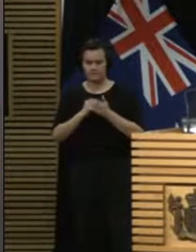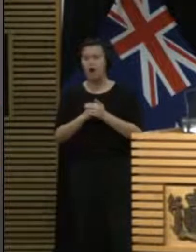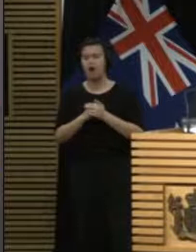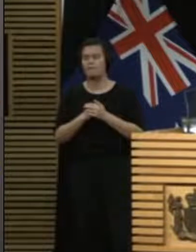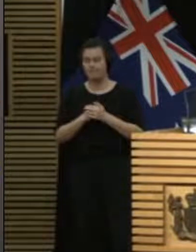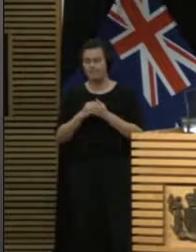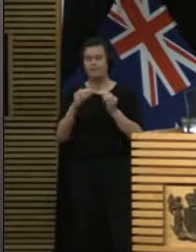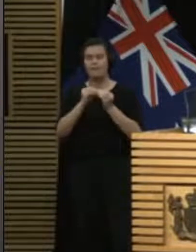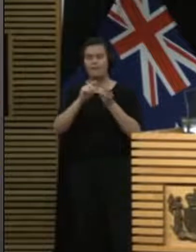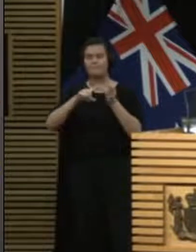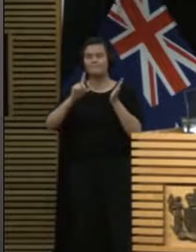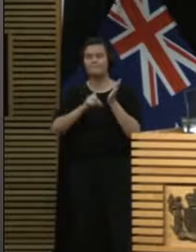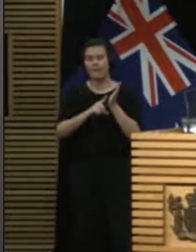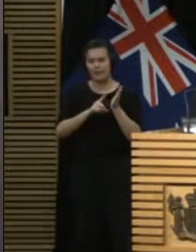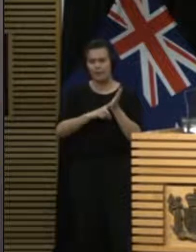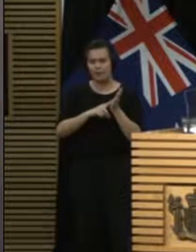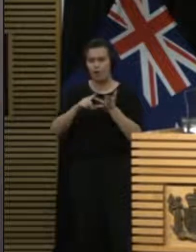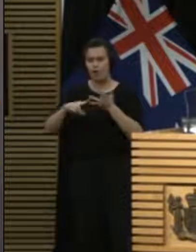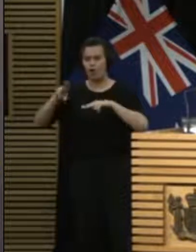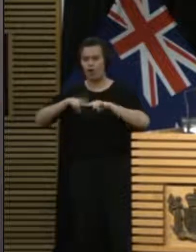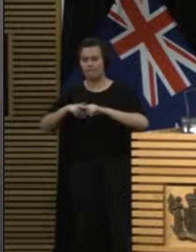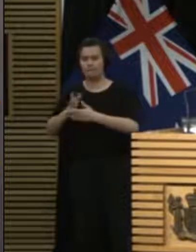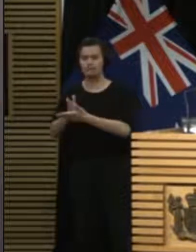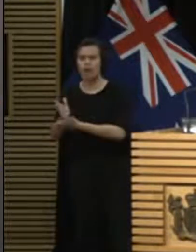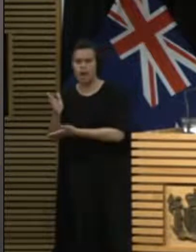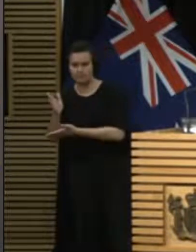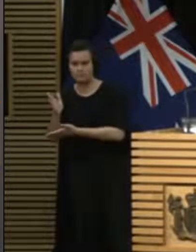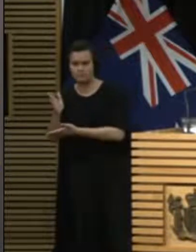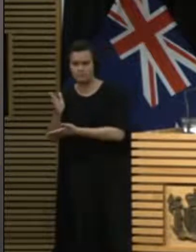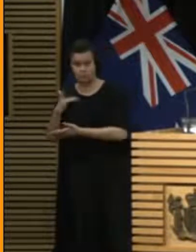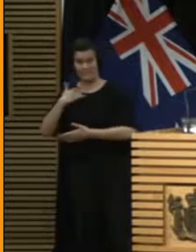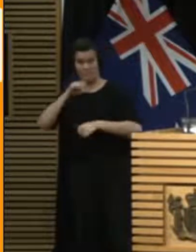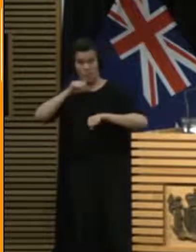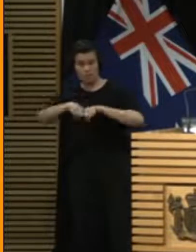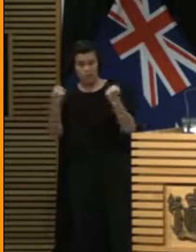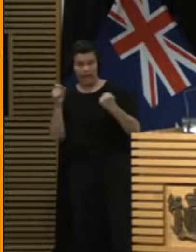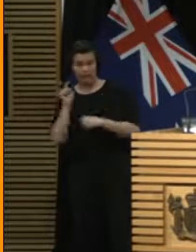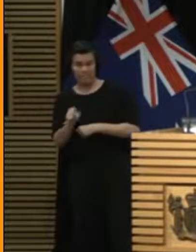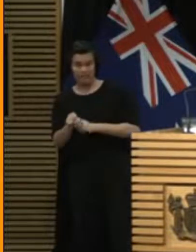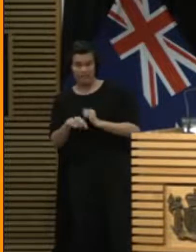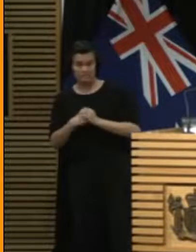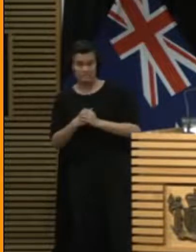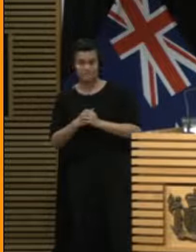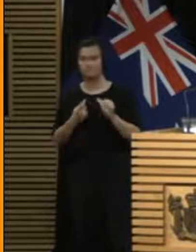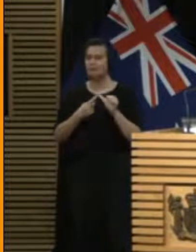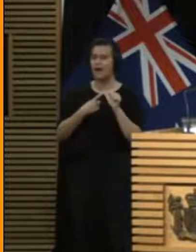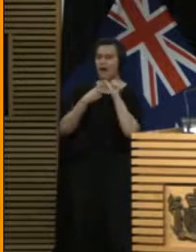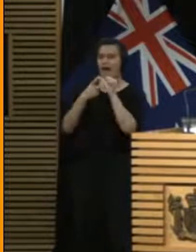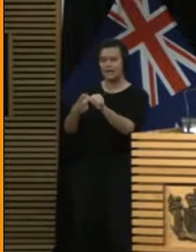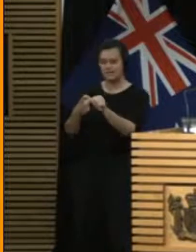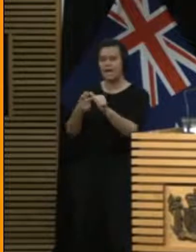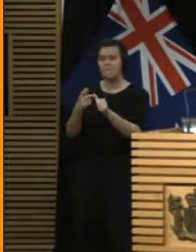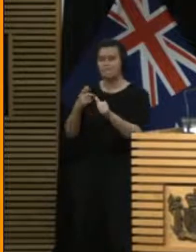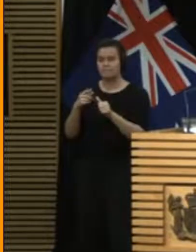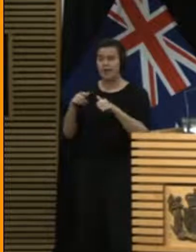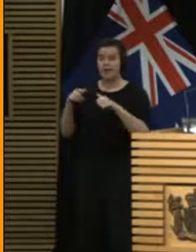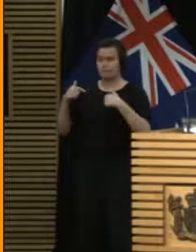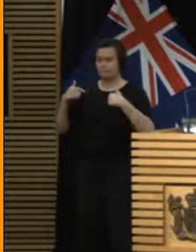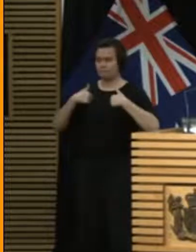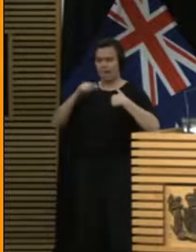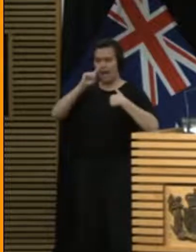Rights. I wouldn't make that assumption, Minister Wood. No, I wouldn't. Look, that advice is given to us independently, so it's not for